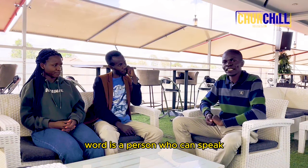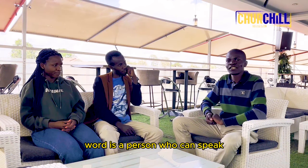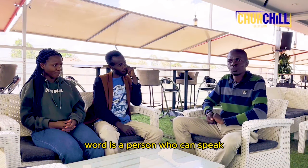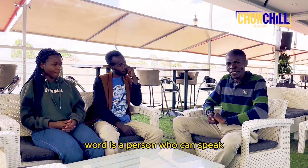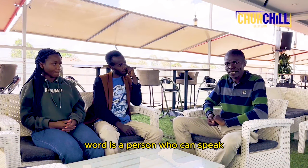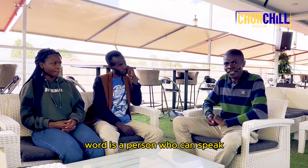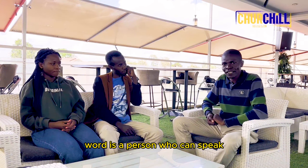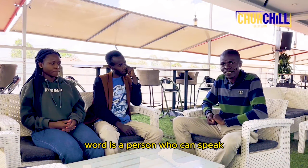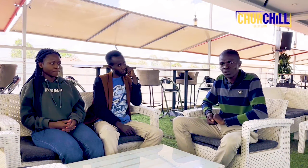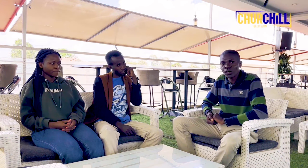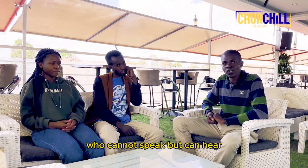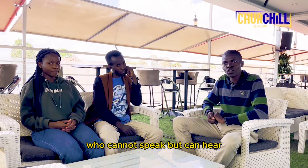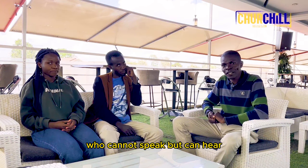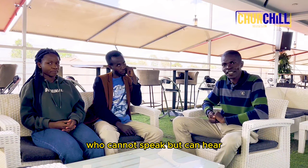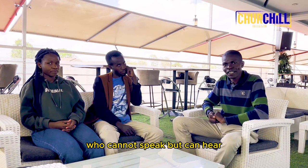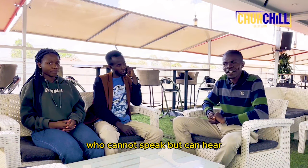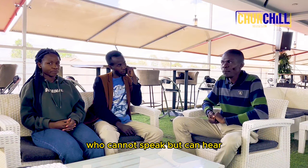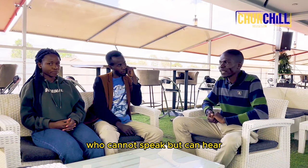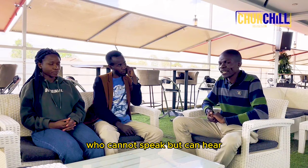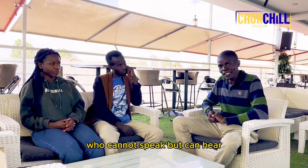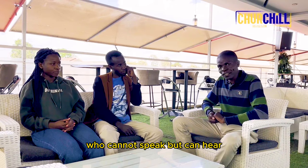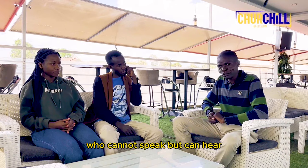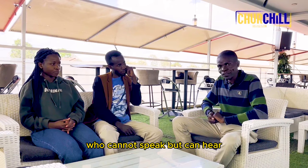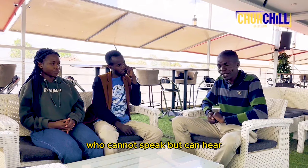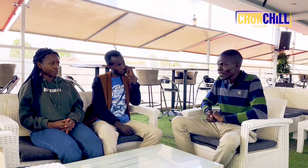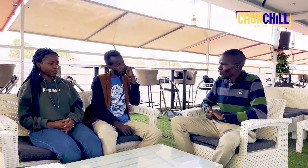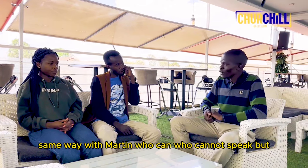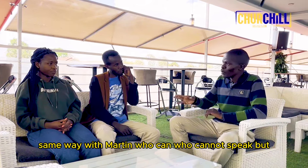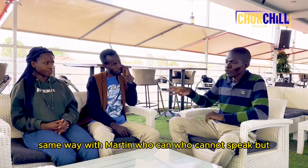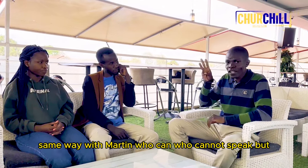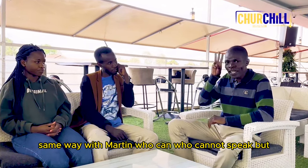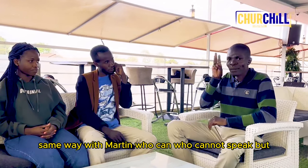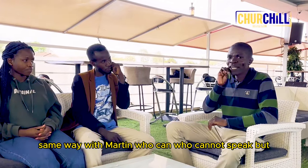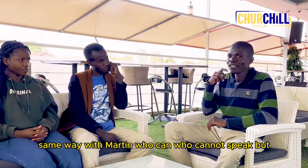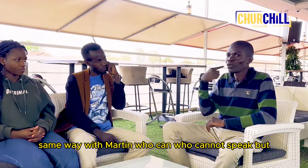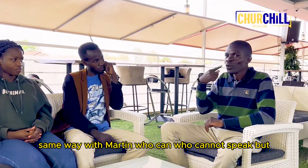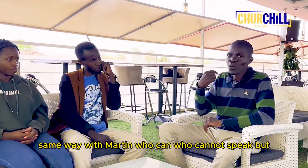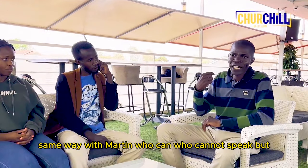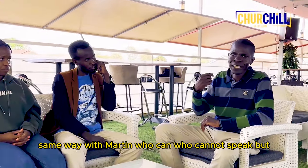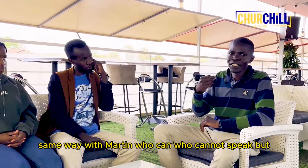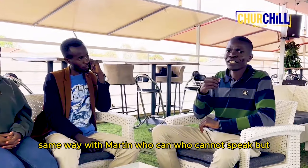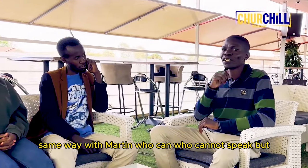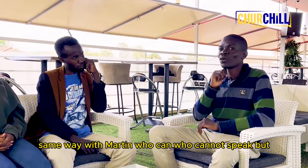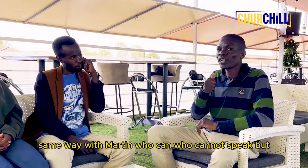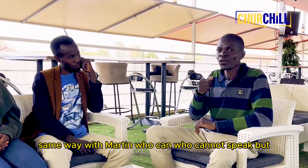cannot speak but can hear. Same way with Martin, who cannot